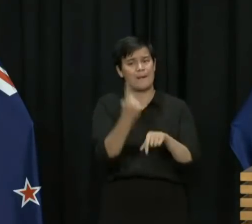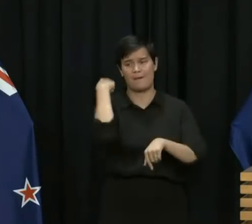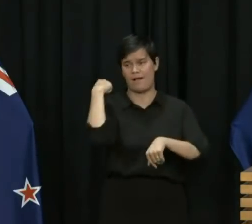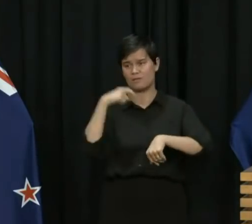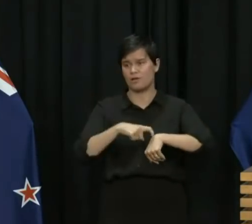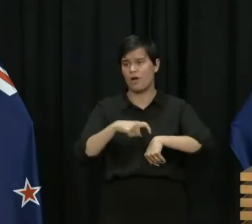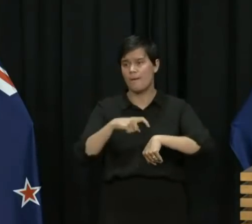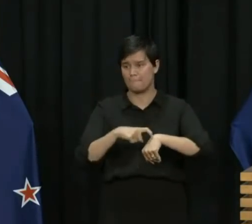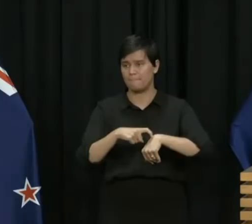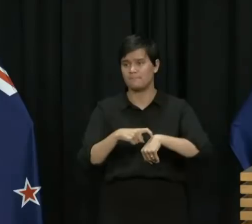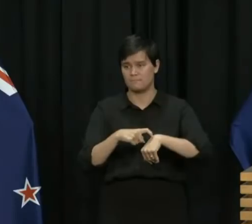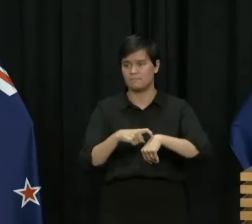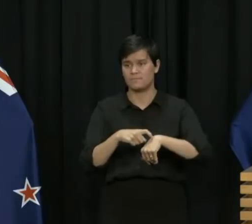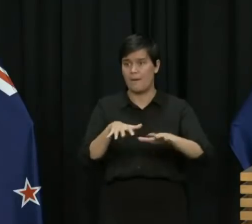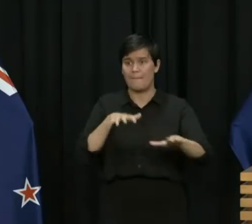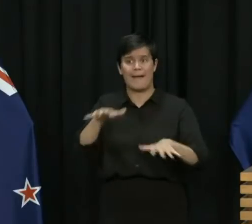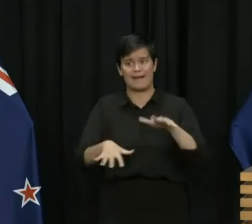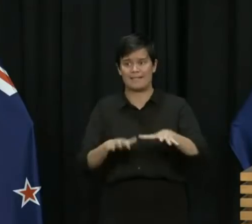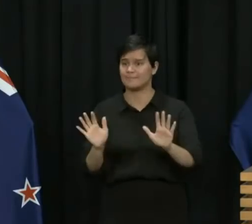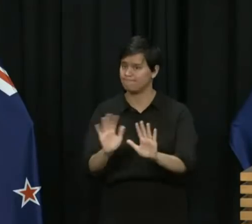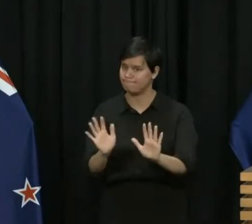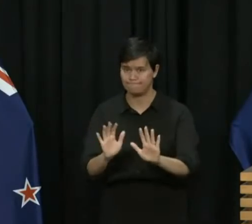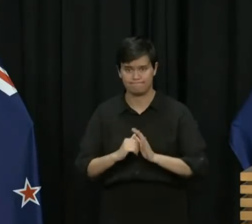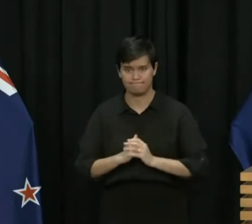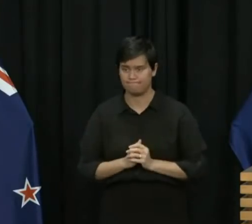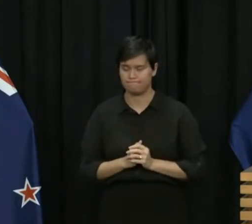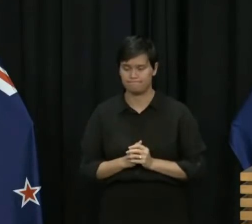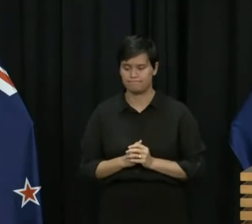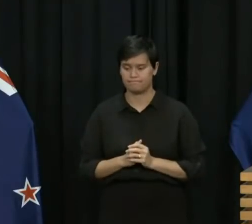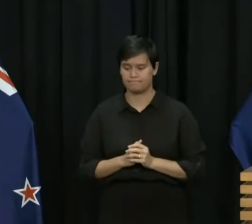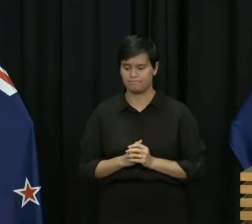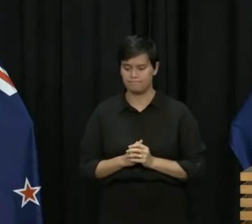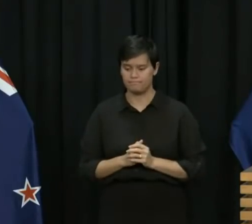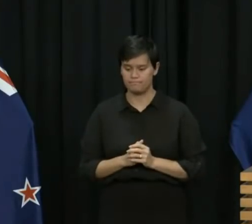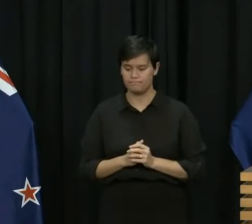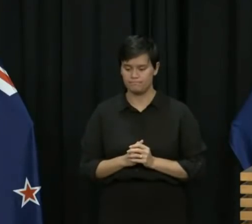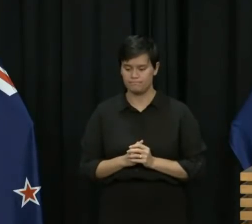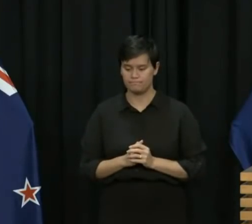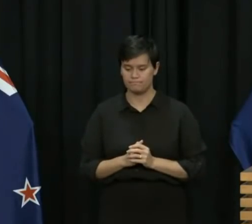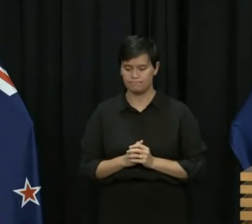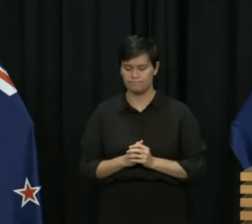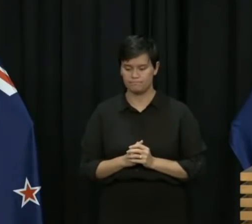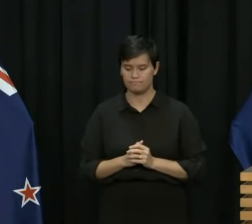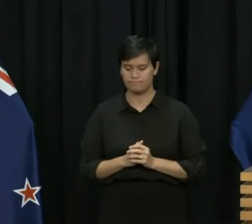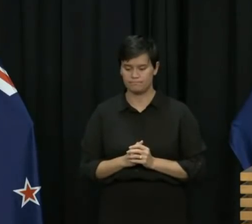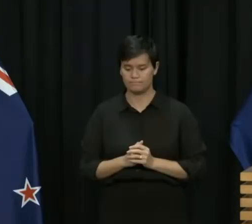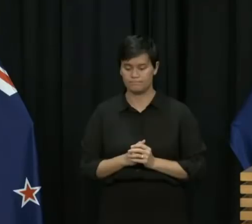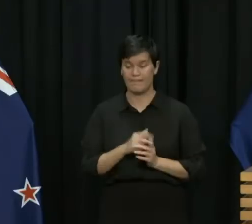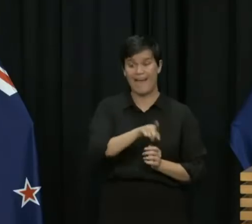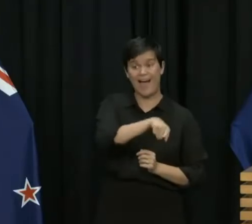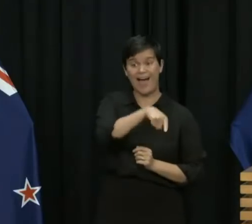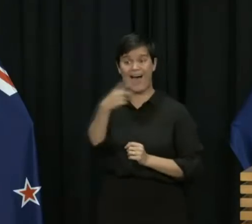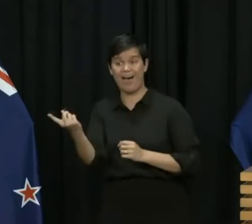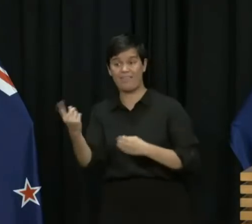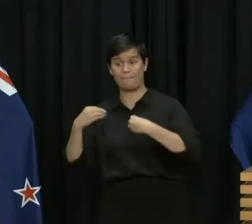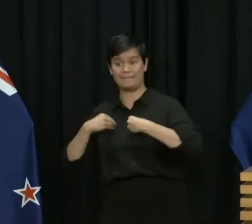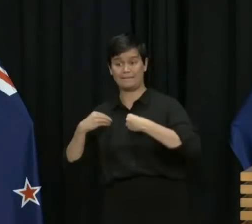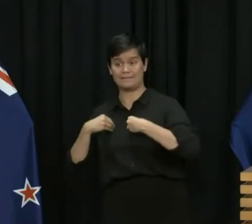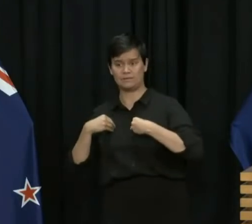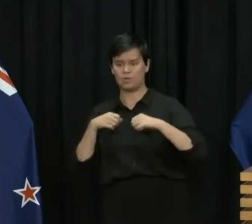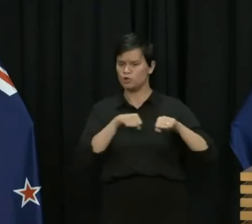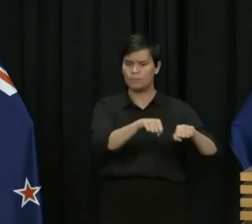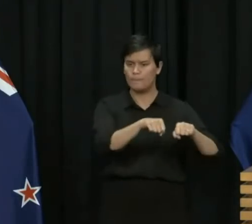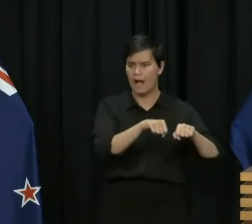be open. So no need for a rush. But we are again asking all other businesses that